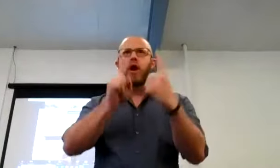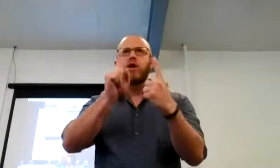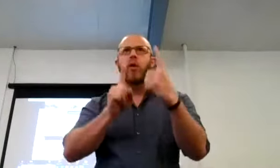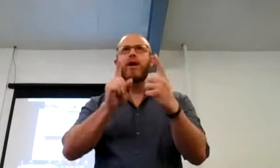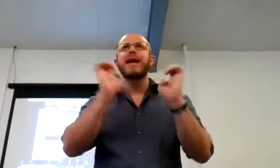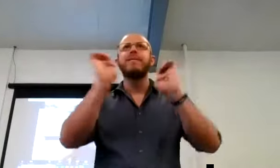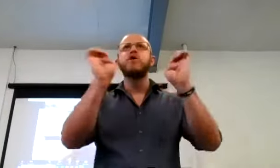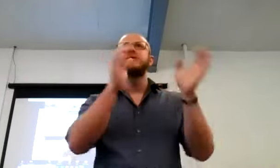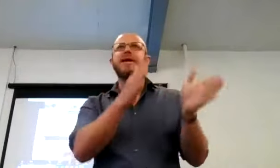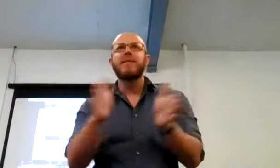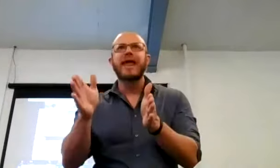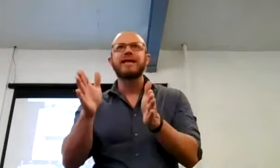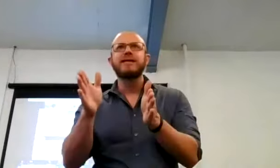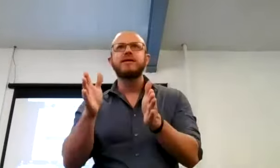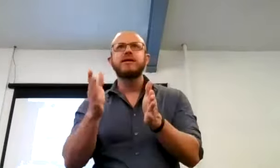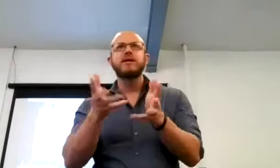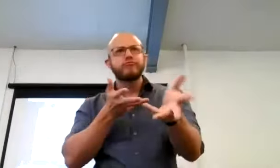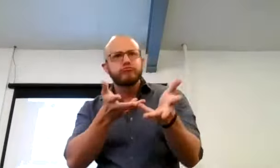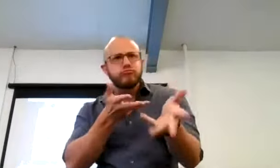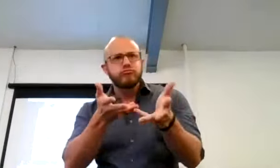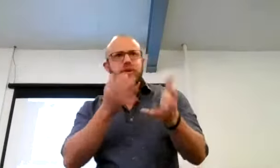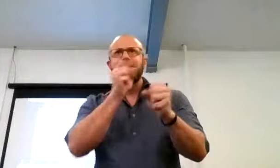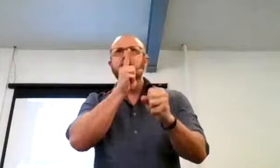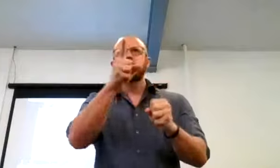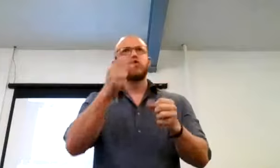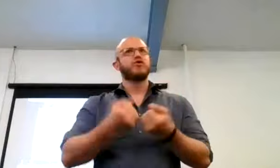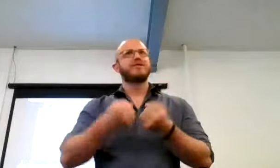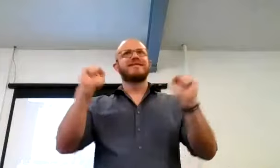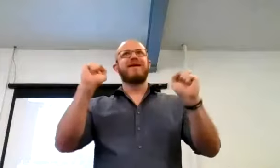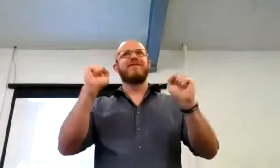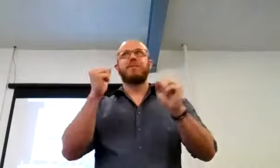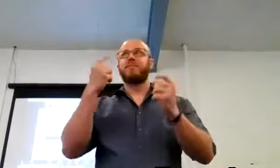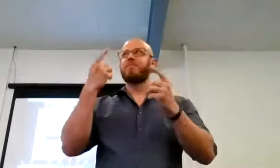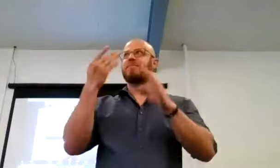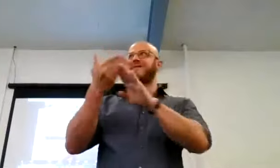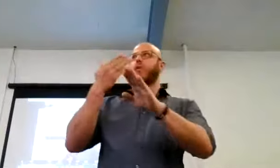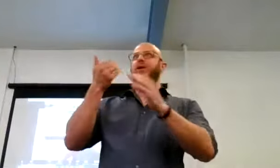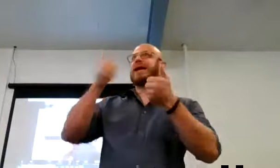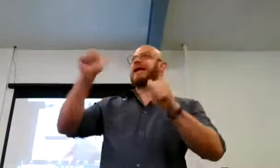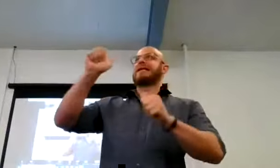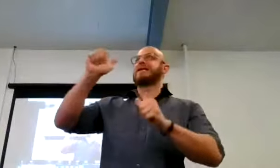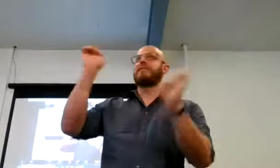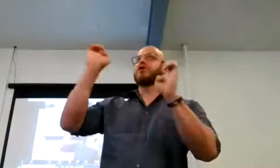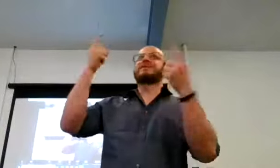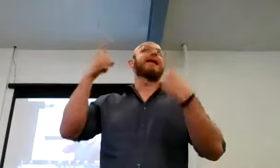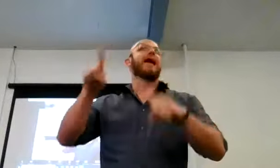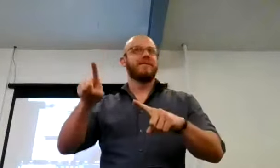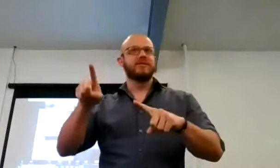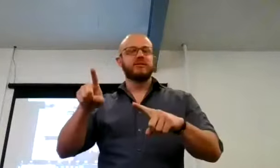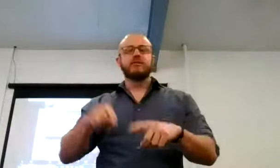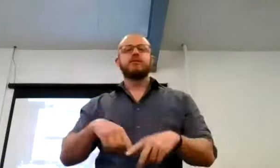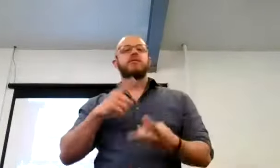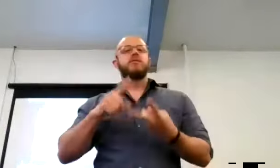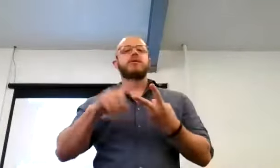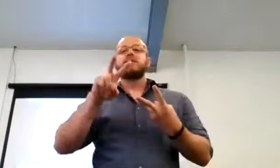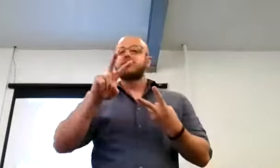on one-on-one emergency plans, really getting to know, make sure everyone is safe before any kind of emergency that